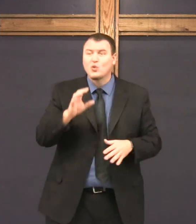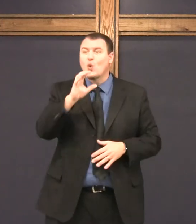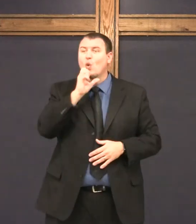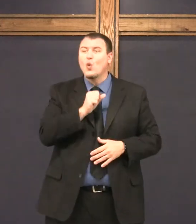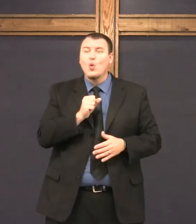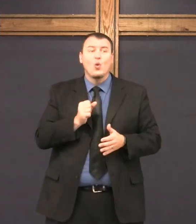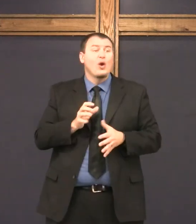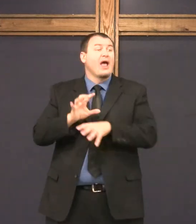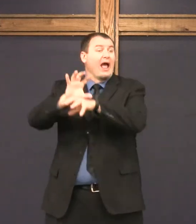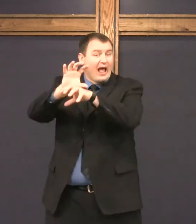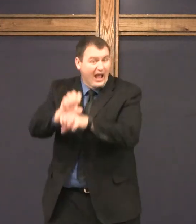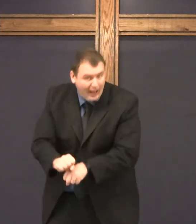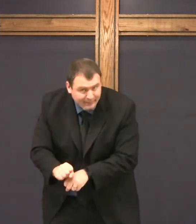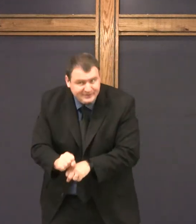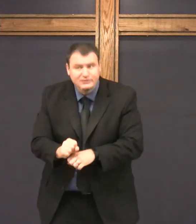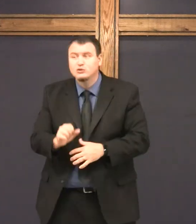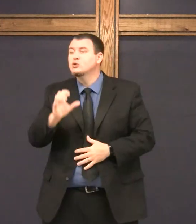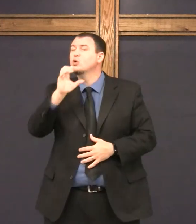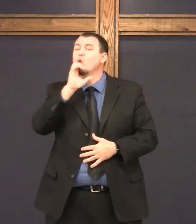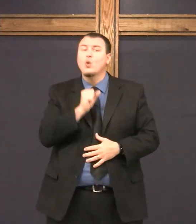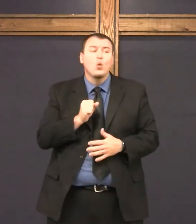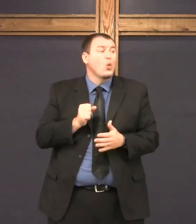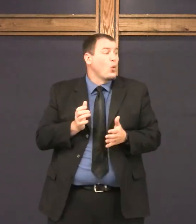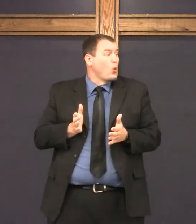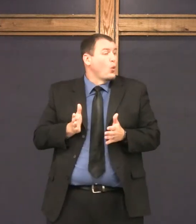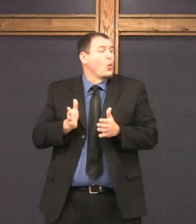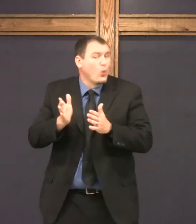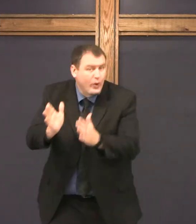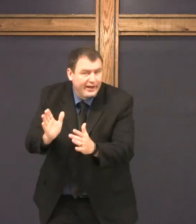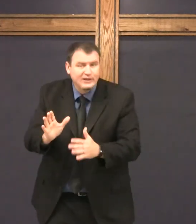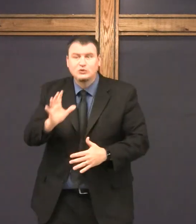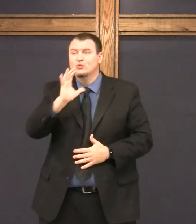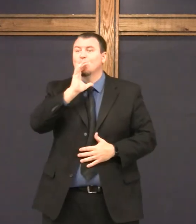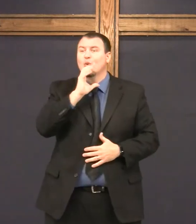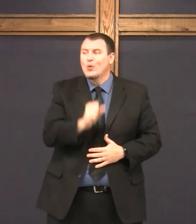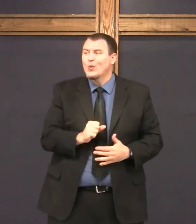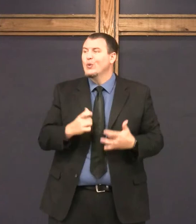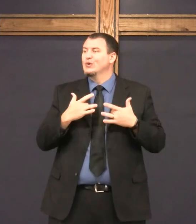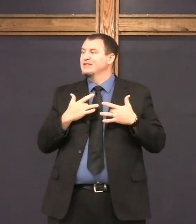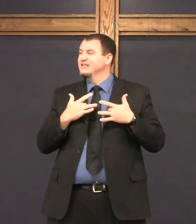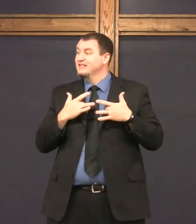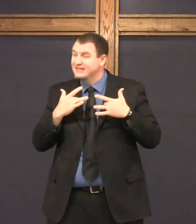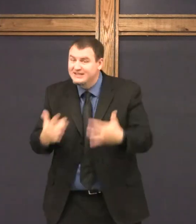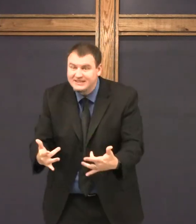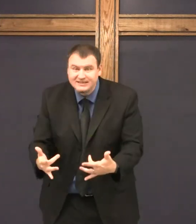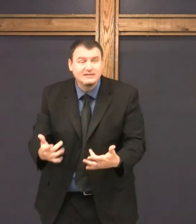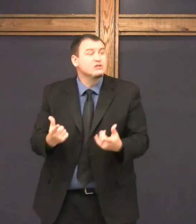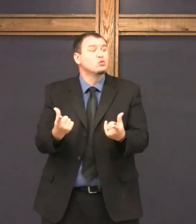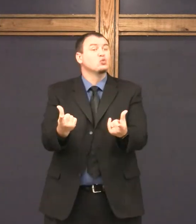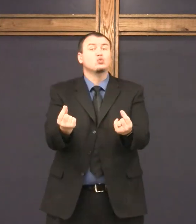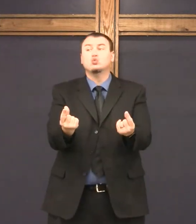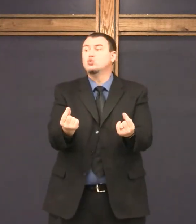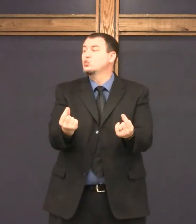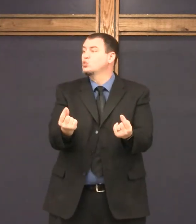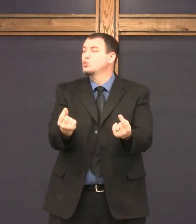your old behavior, your old habits, your old ways, your old tendencies,